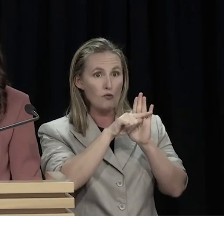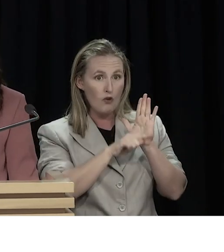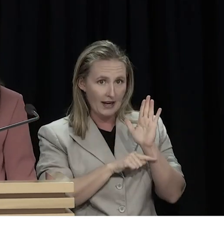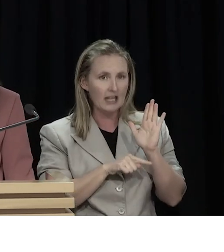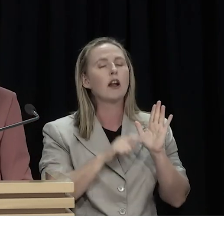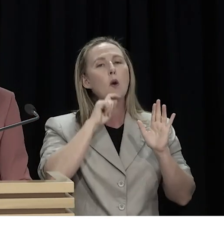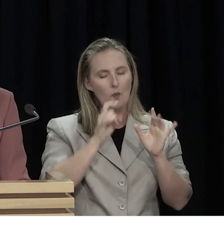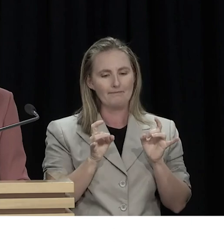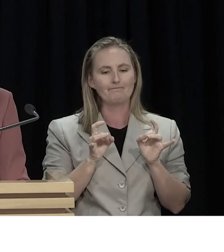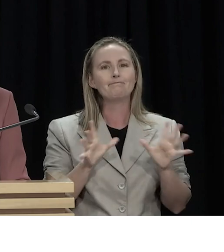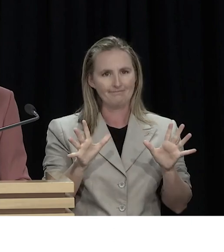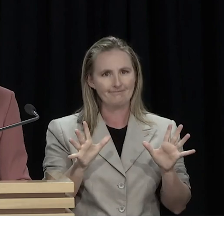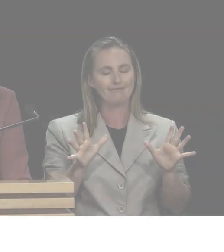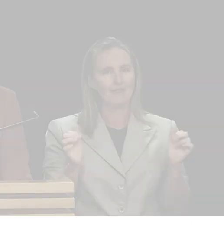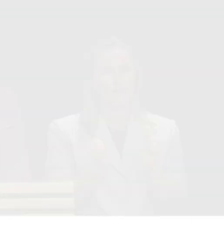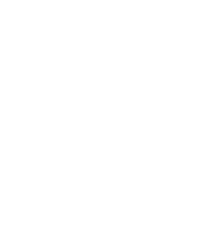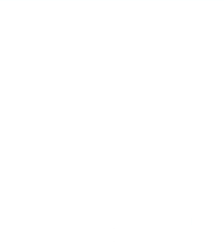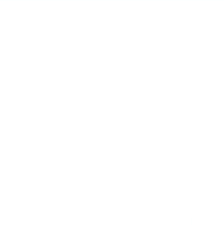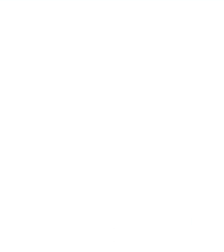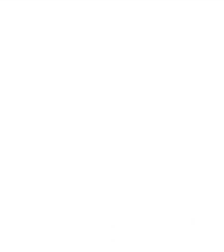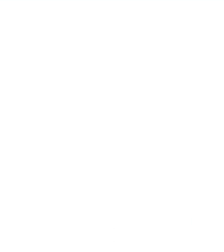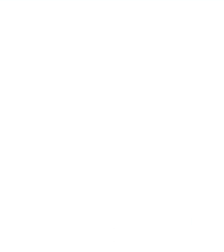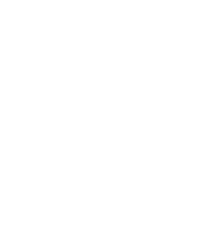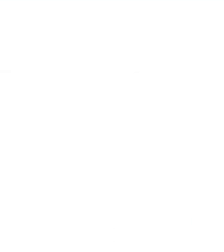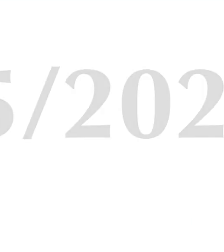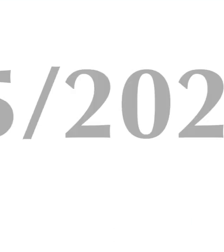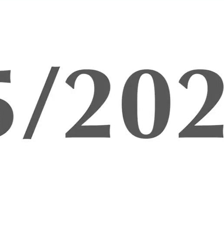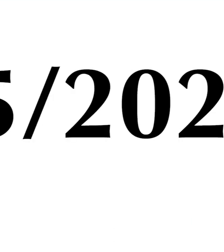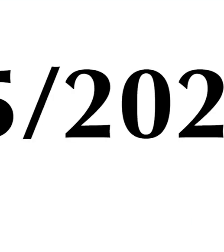this arrangement will come into effect.